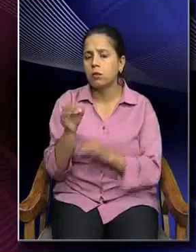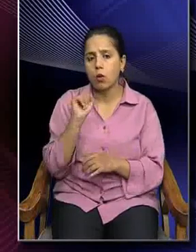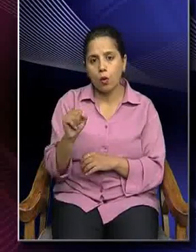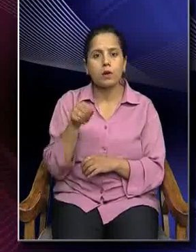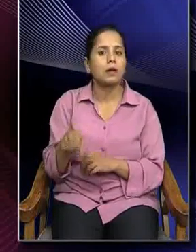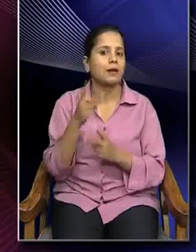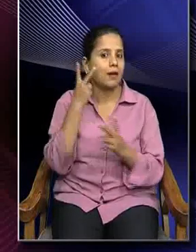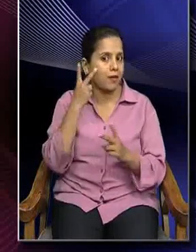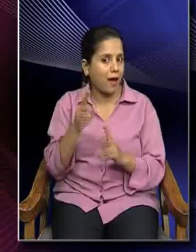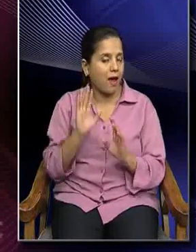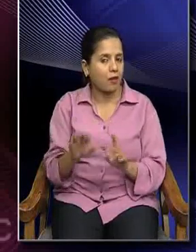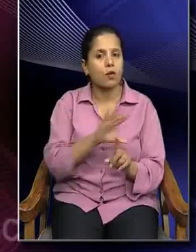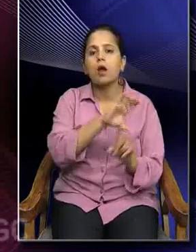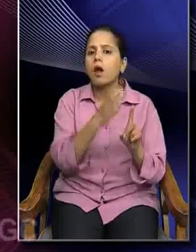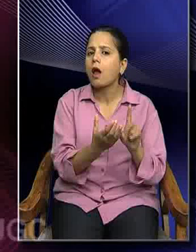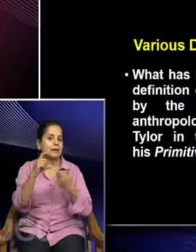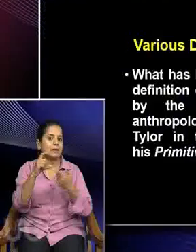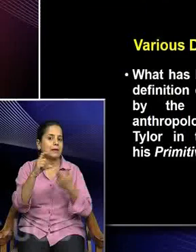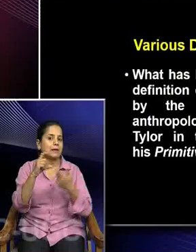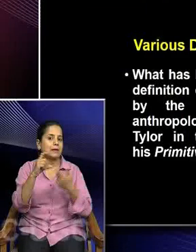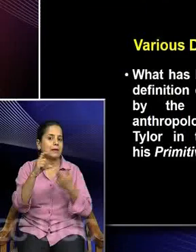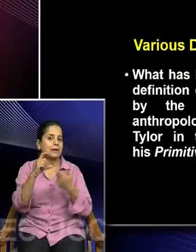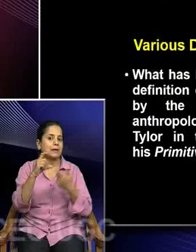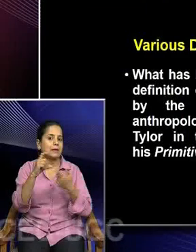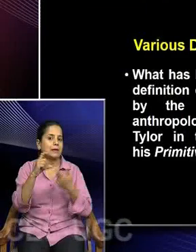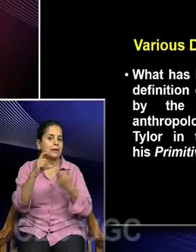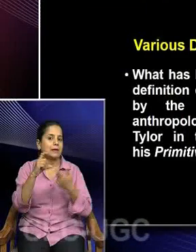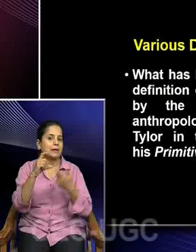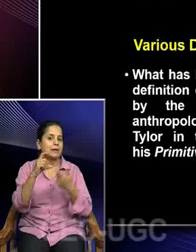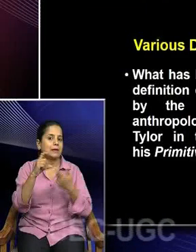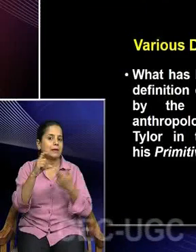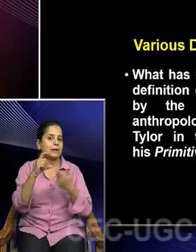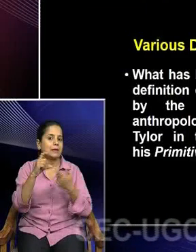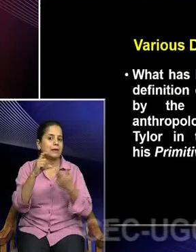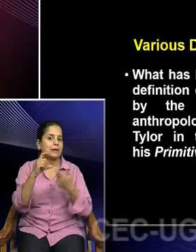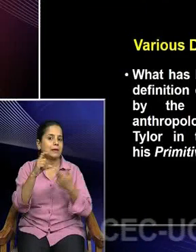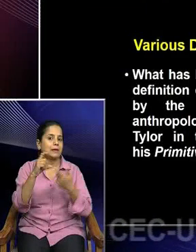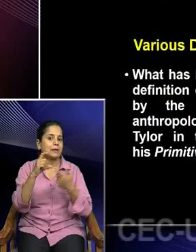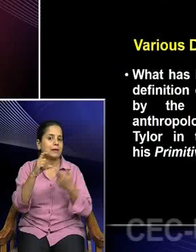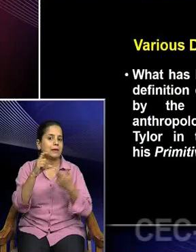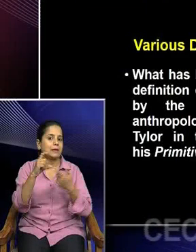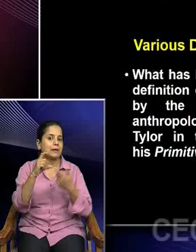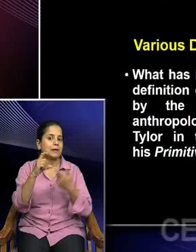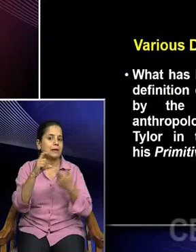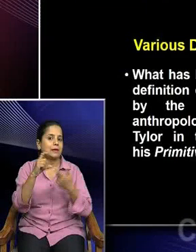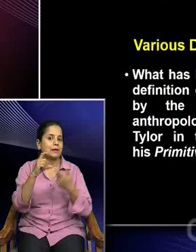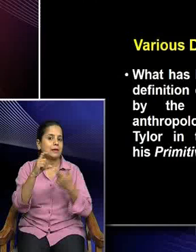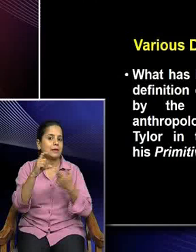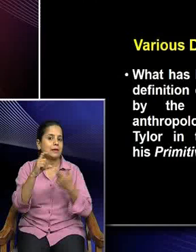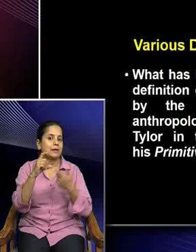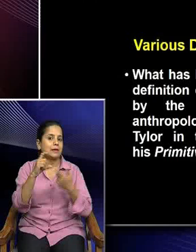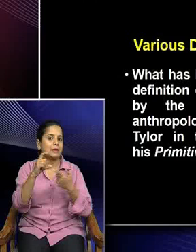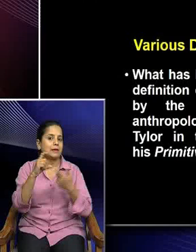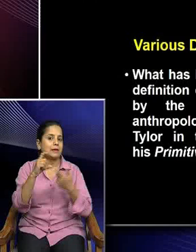culture came in from the 19th century anthropologist who is considered as the father of